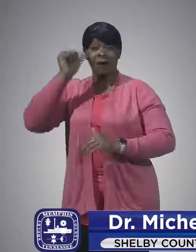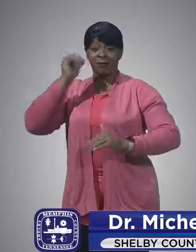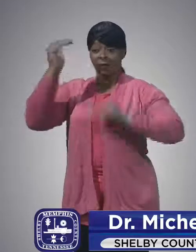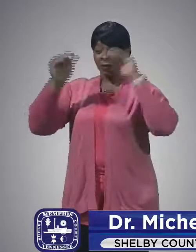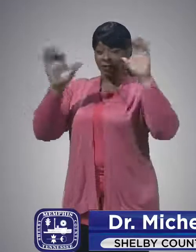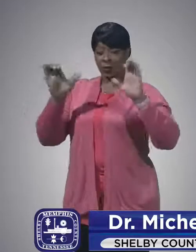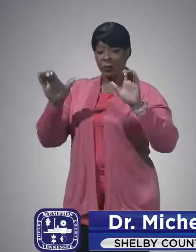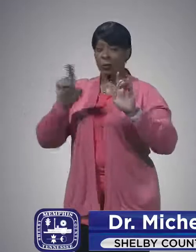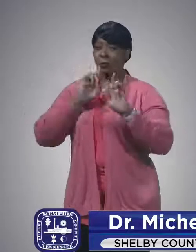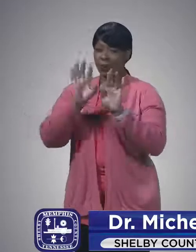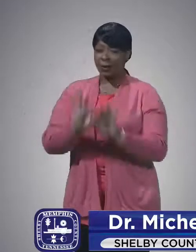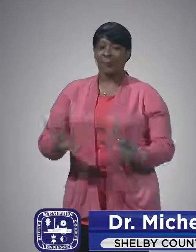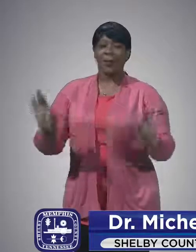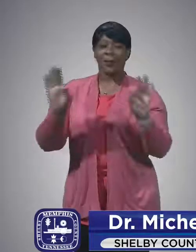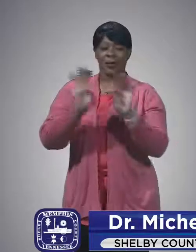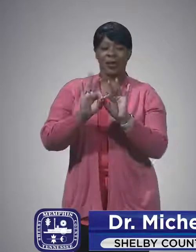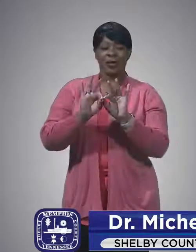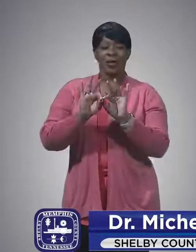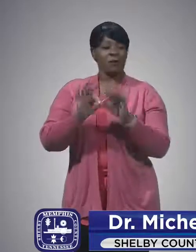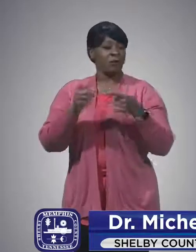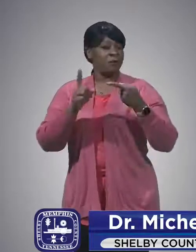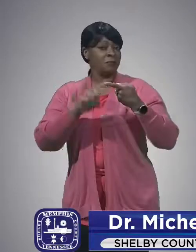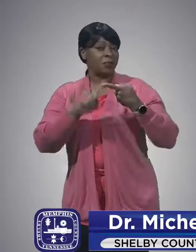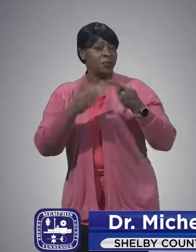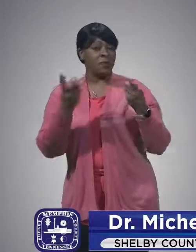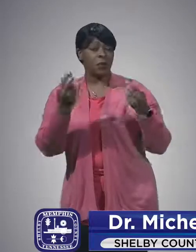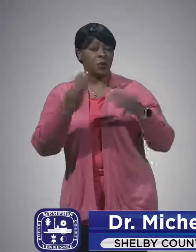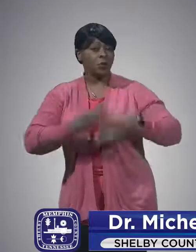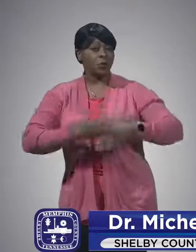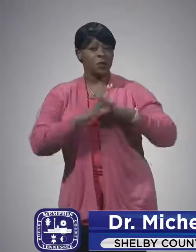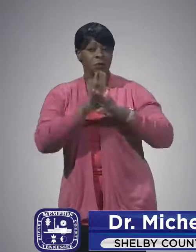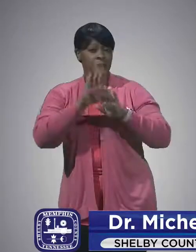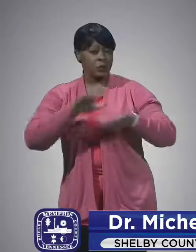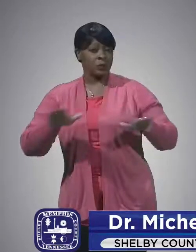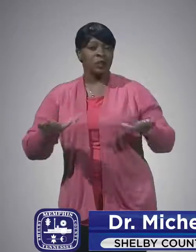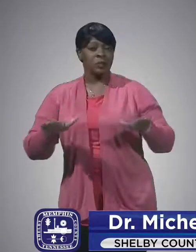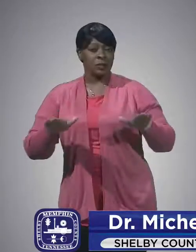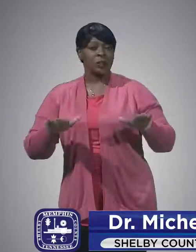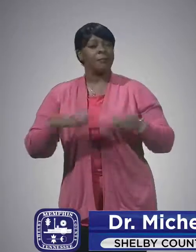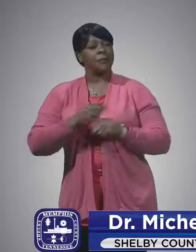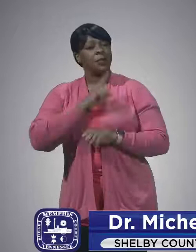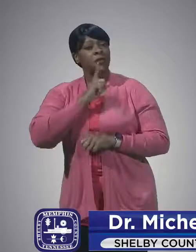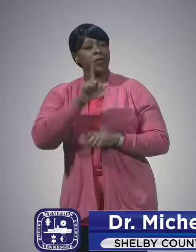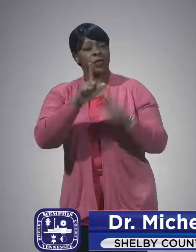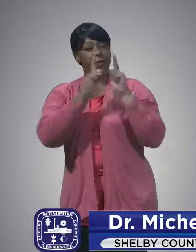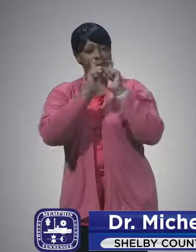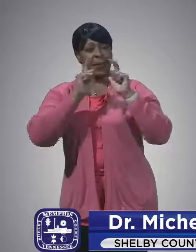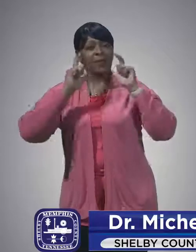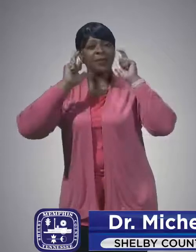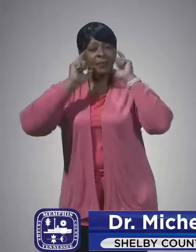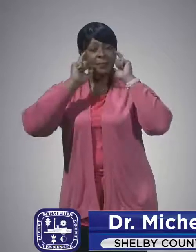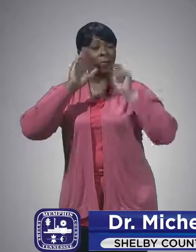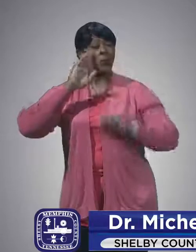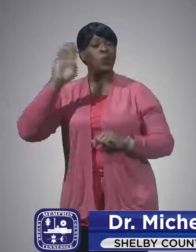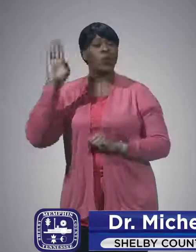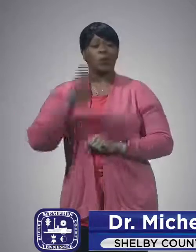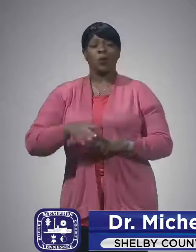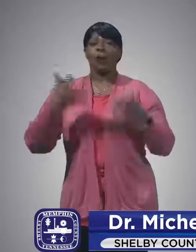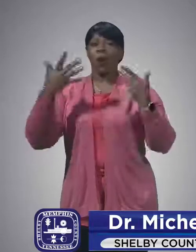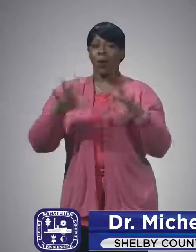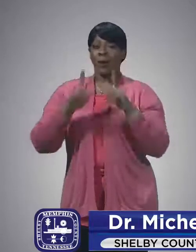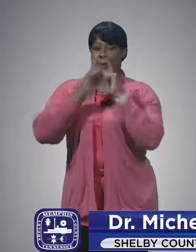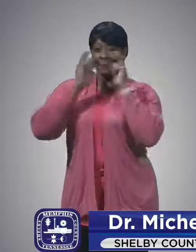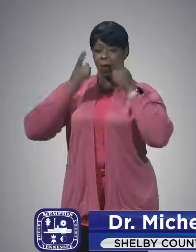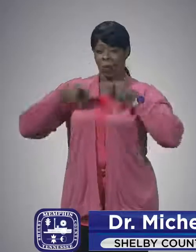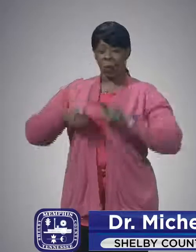now is so very important. So the first thing to do to protect your children is to make sure they're masked up. We know that they're already masked